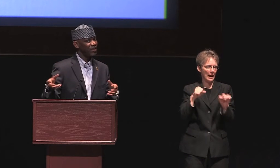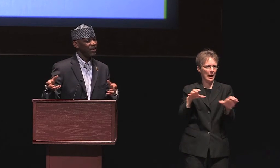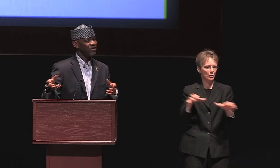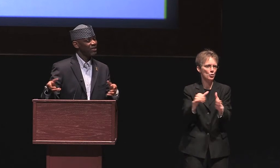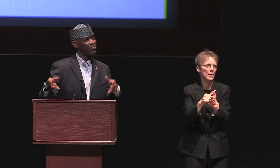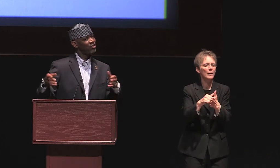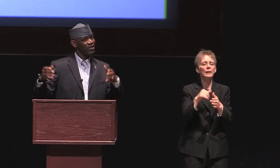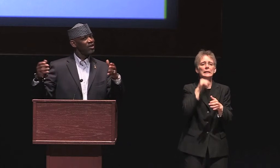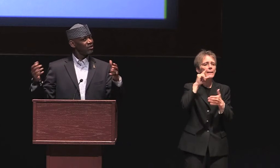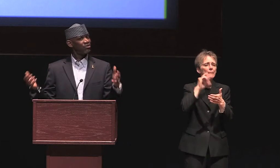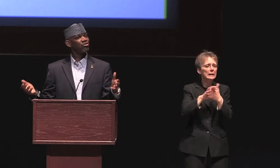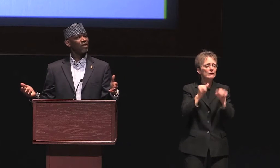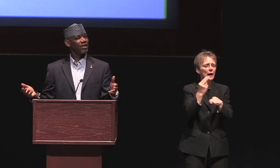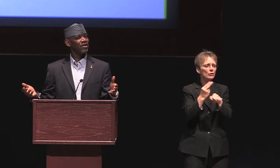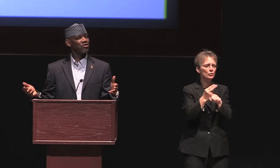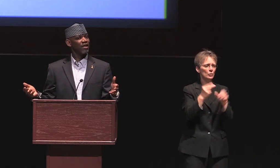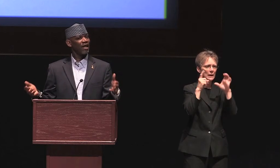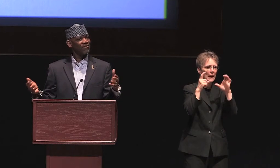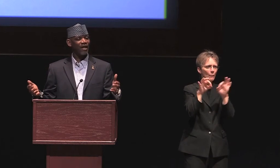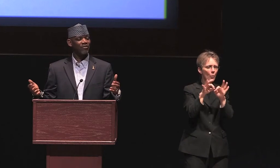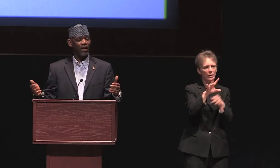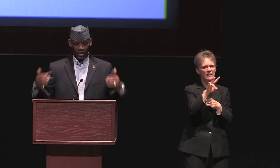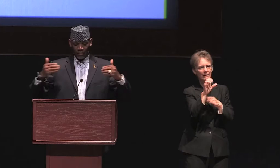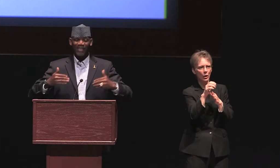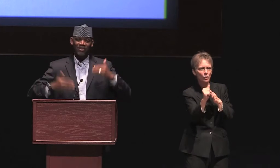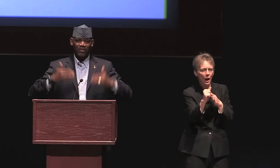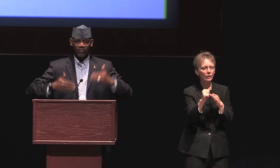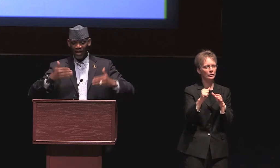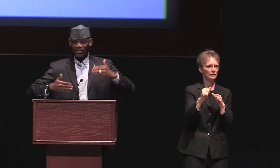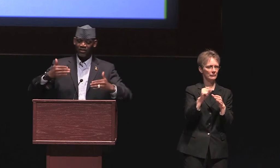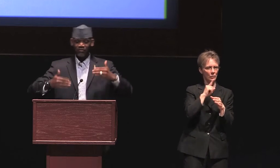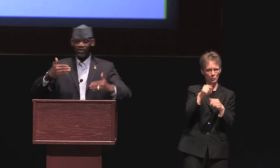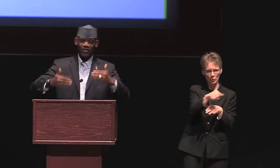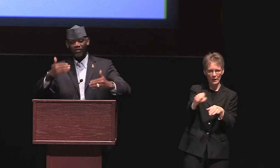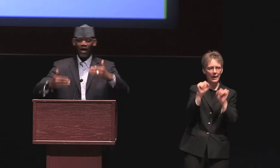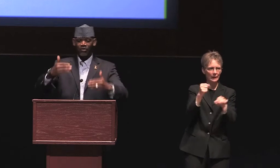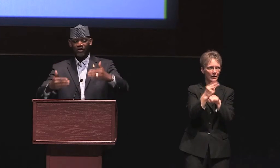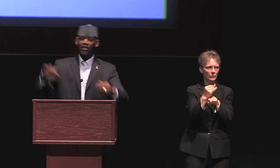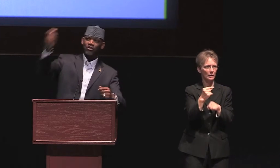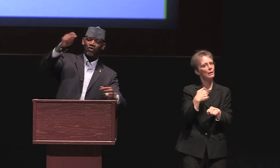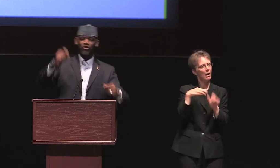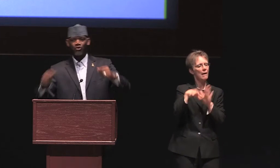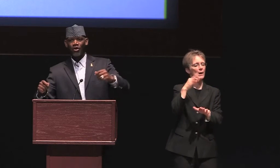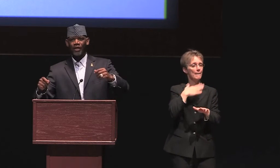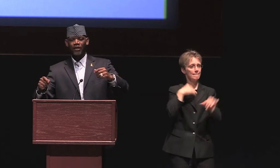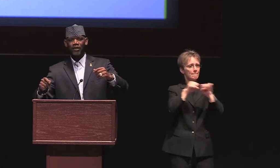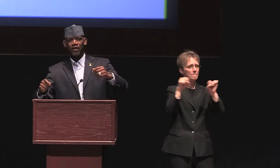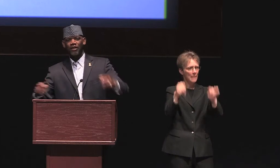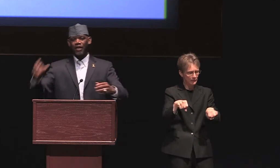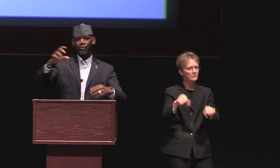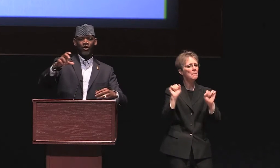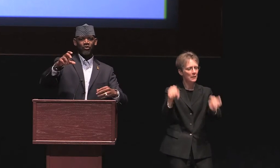and give them to kids and they were going to do something interesting. And I found out I have a system for teaching photography. Starts with